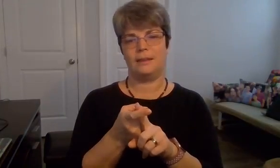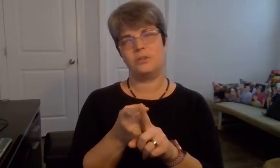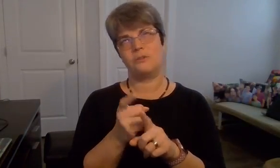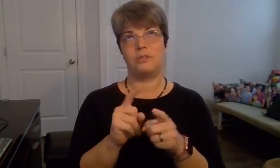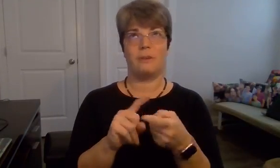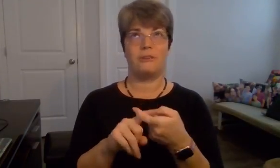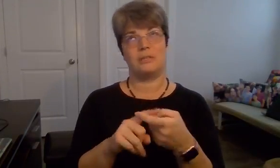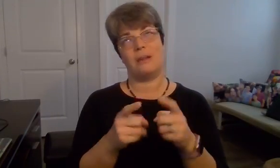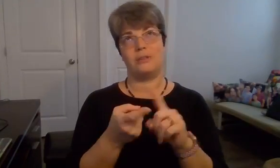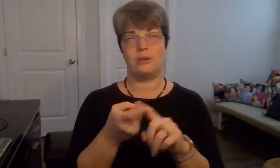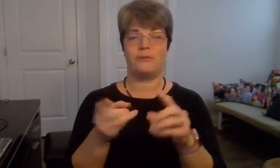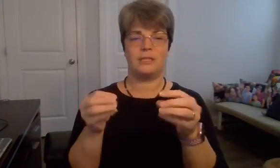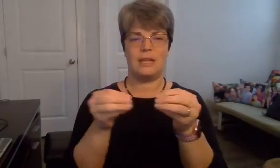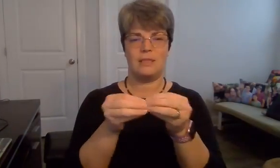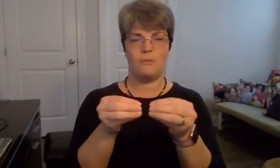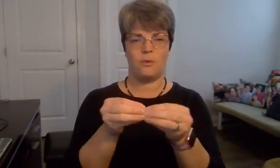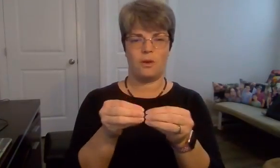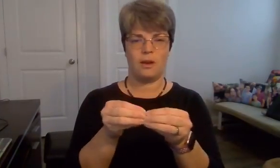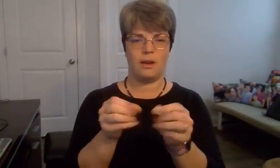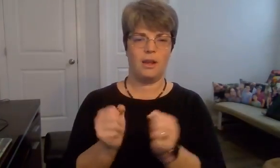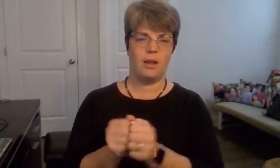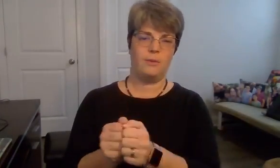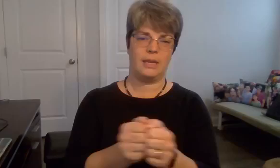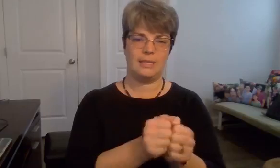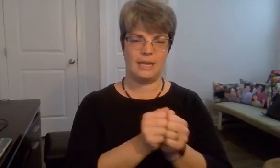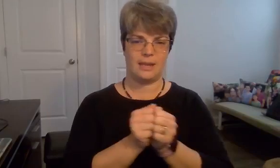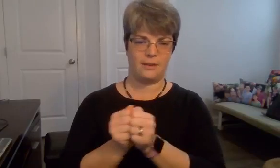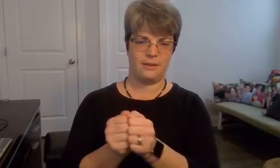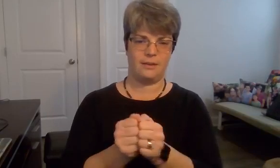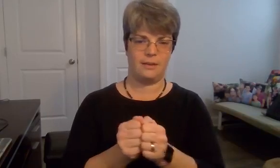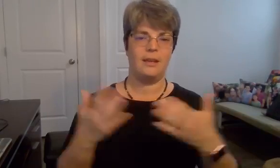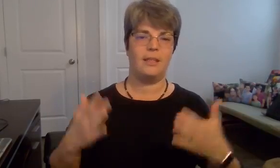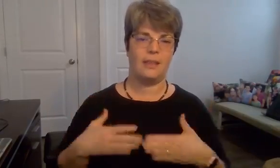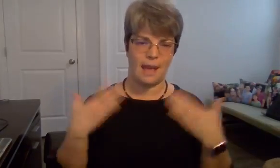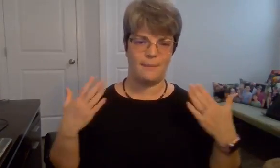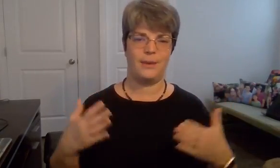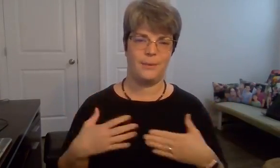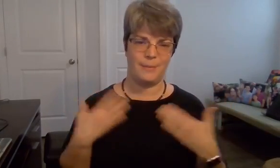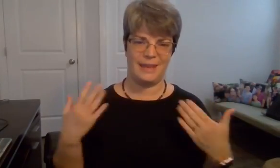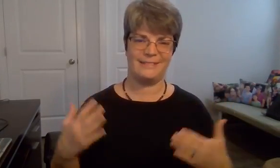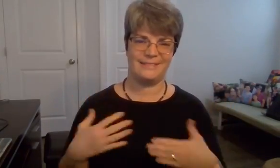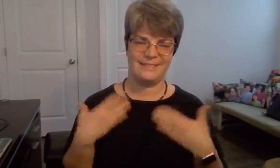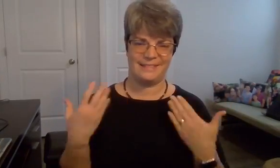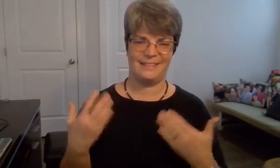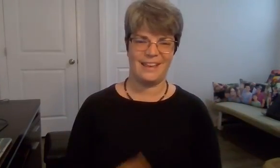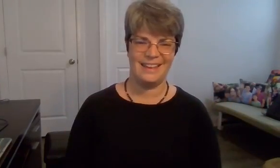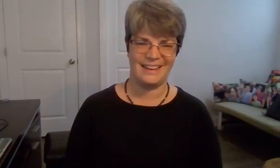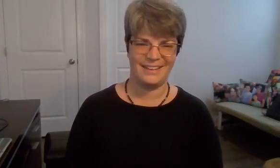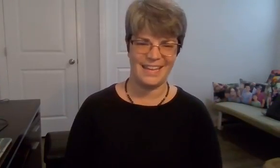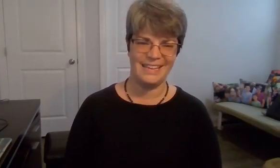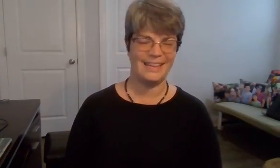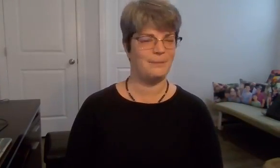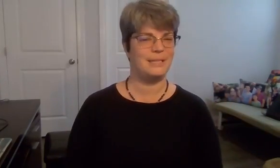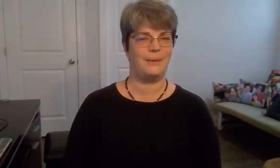Because your friends are my friends and my friends are your friends. And the more we get together, the happier we'll be. Okay, are you ready? Everybody sing with